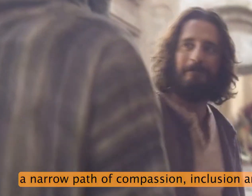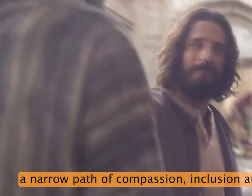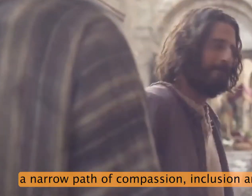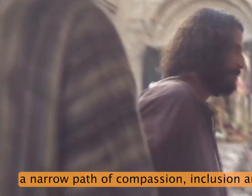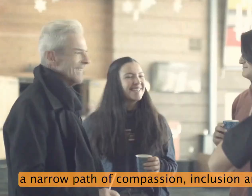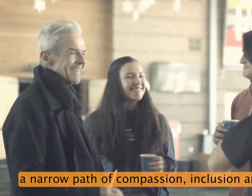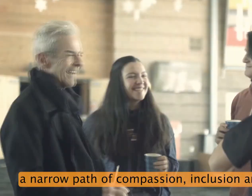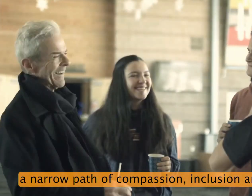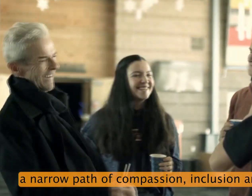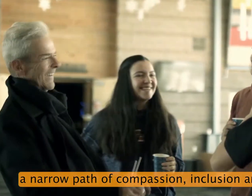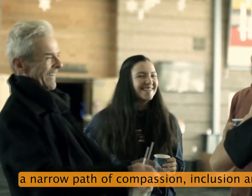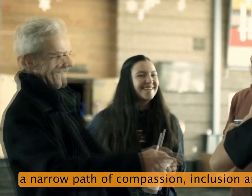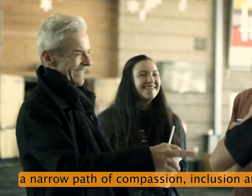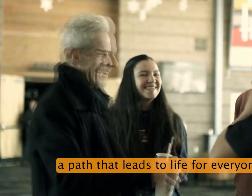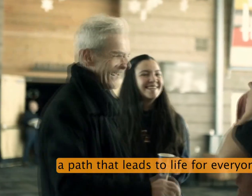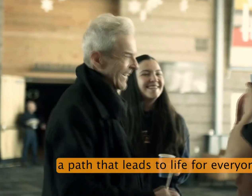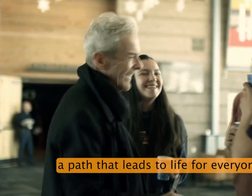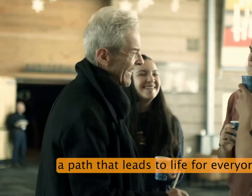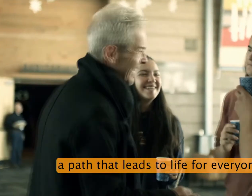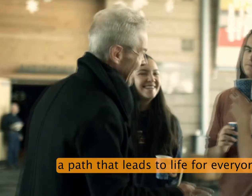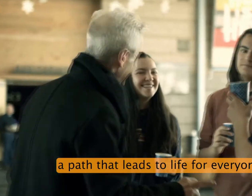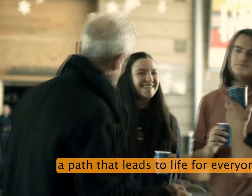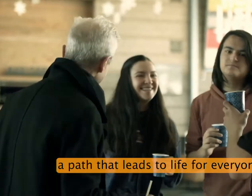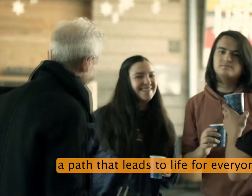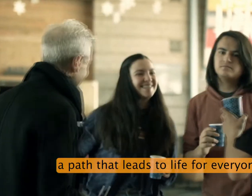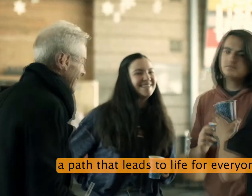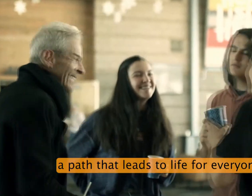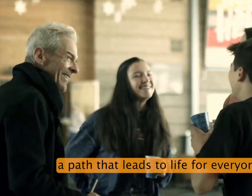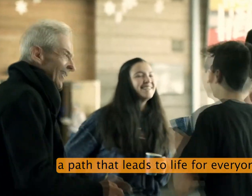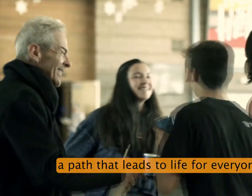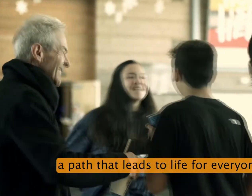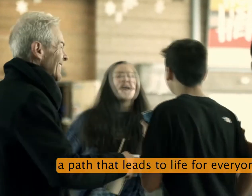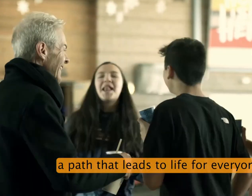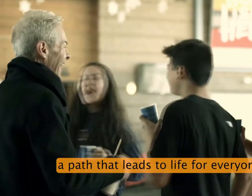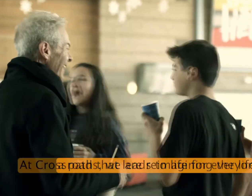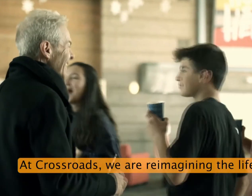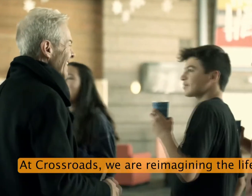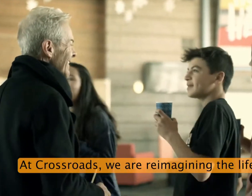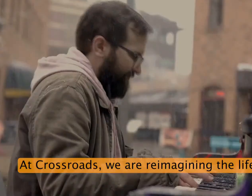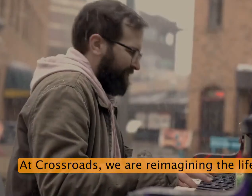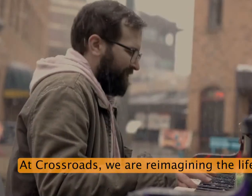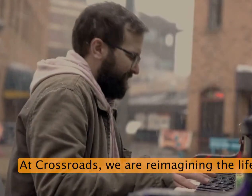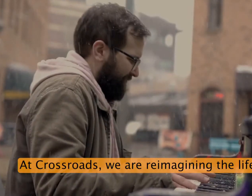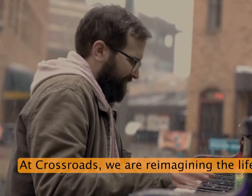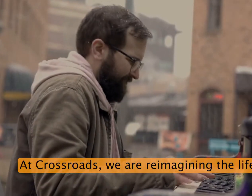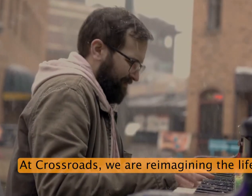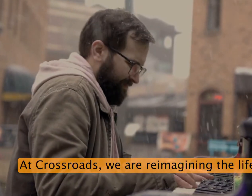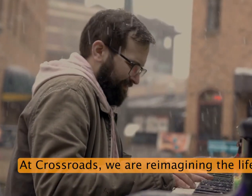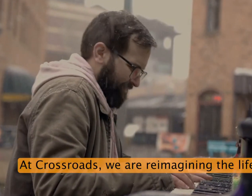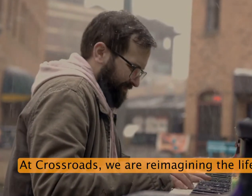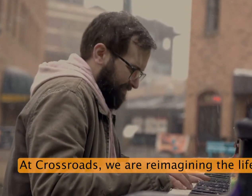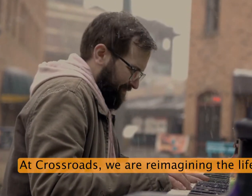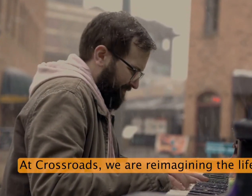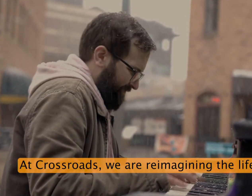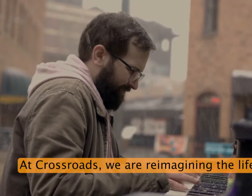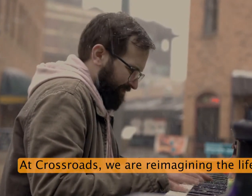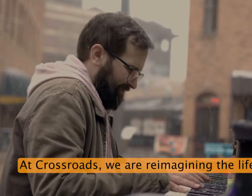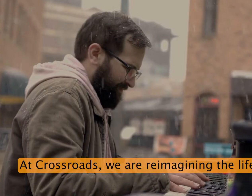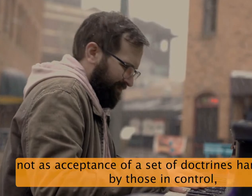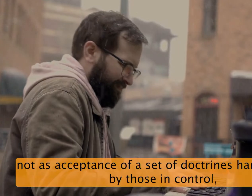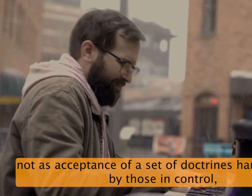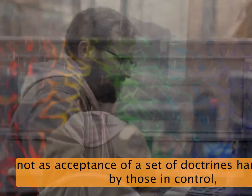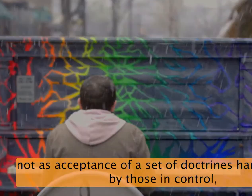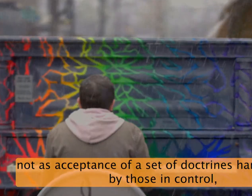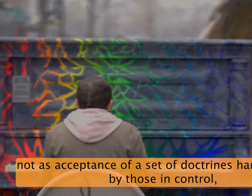compassion, inclusion, and grace. A path that leads to life for everyone. At Crossroads, we are reimagining the life of